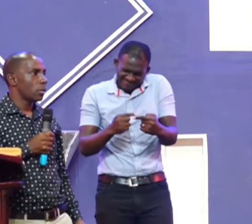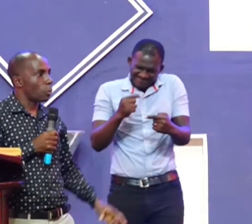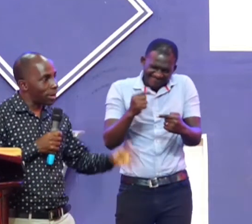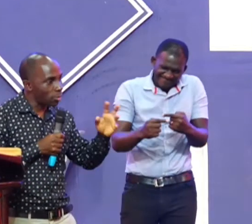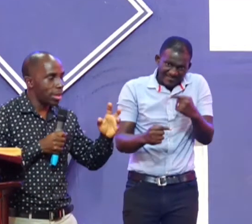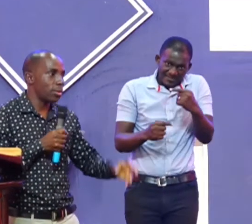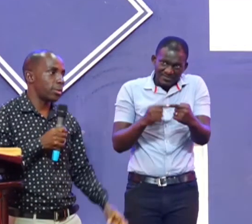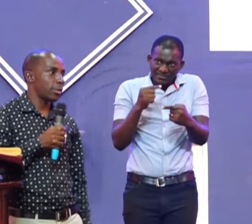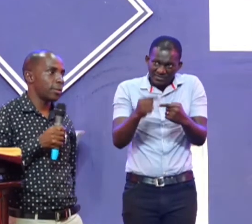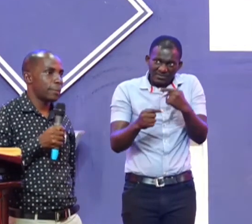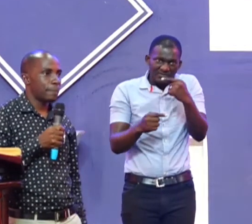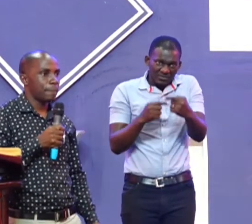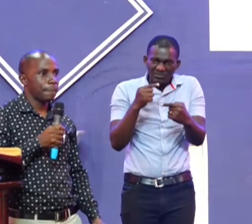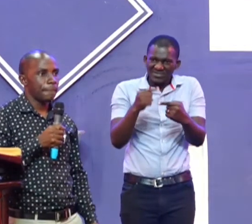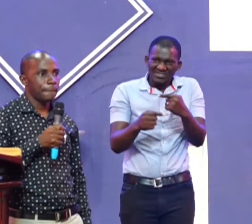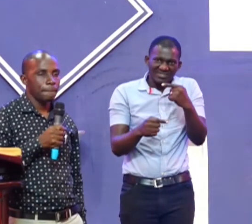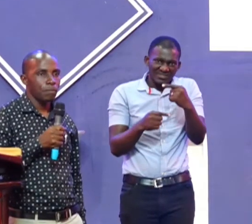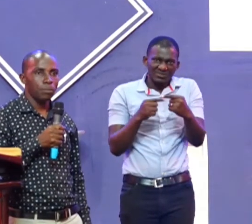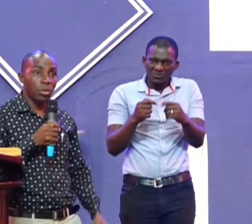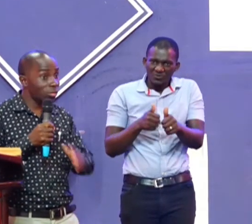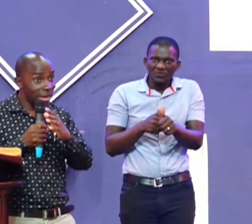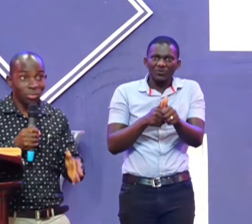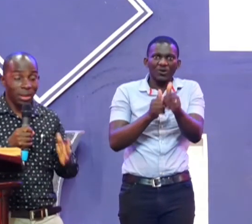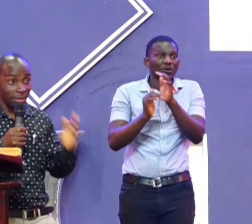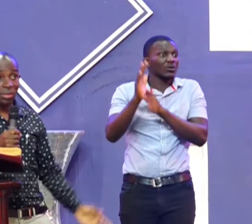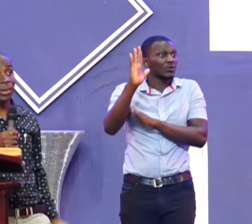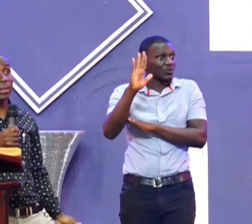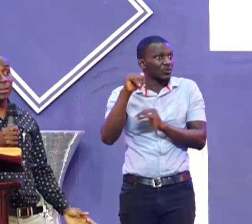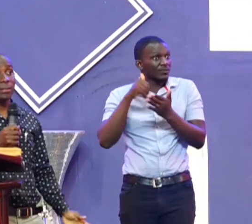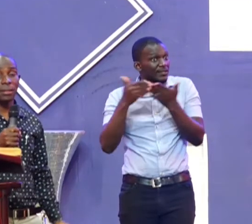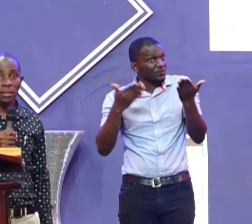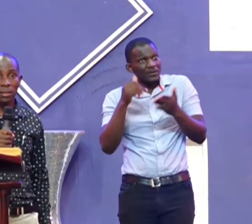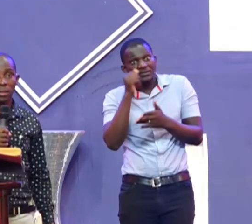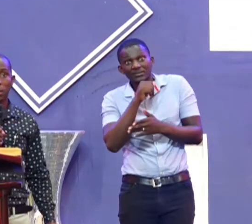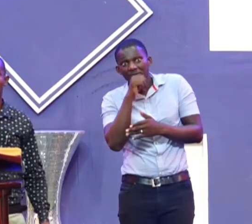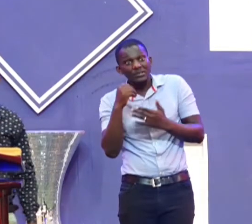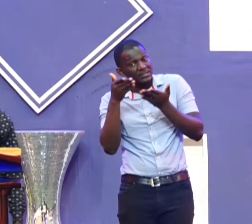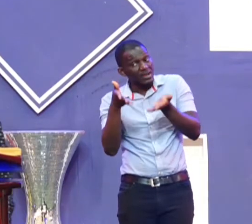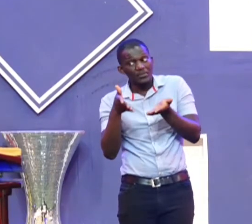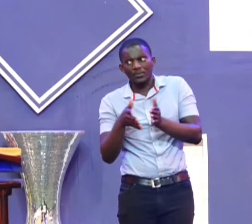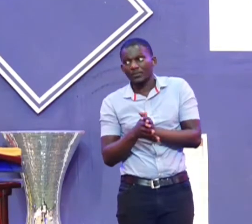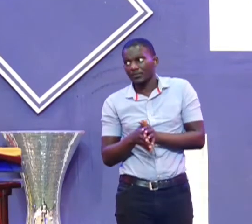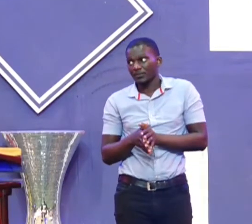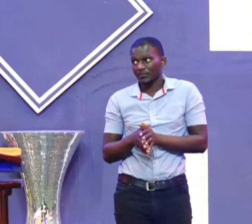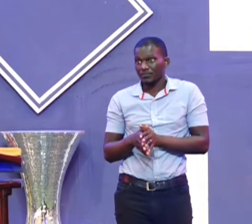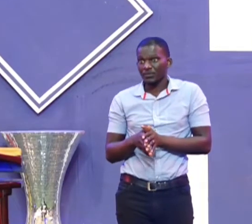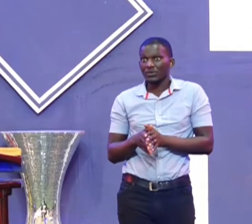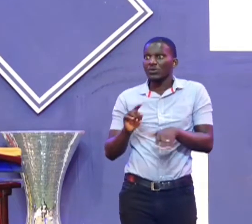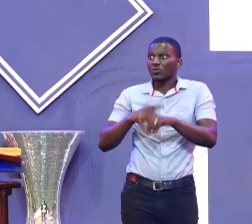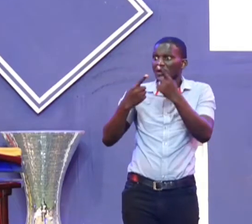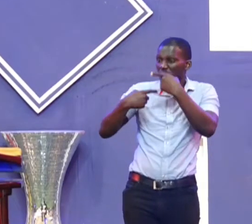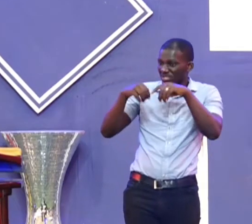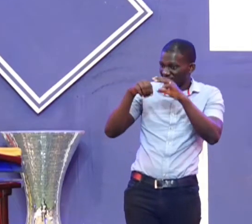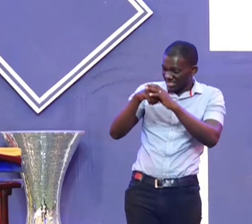olemerako to pursue the Lord okubera ngo ogoberera katonda because that's where the secret is kubanga awe chama wechiri once we are aligned